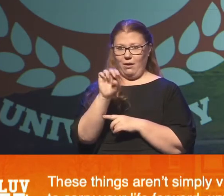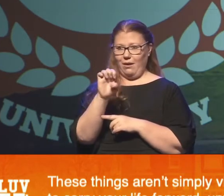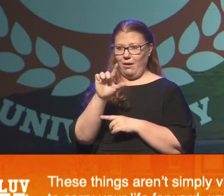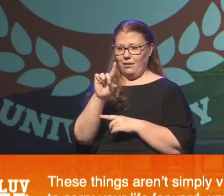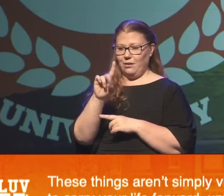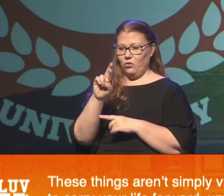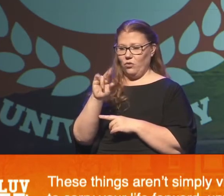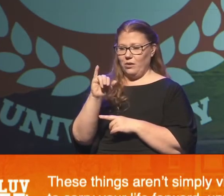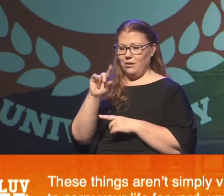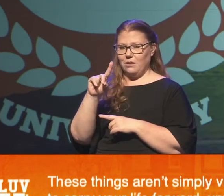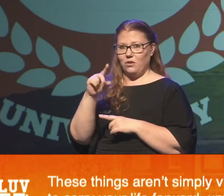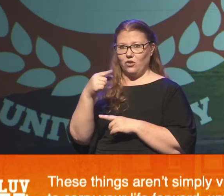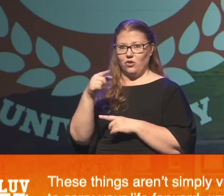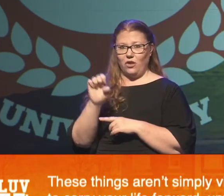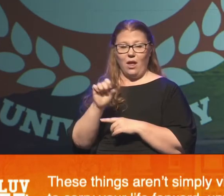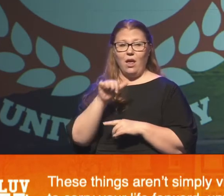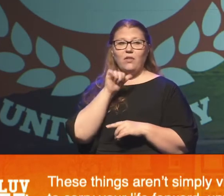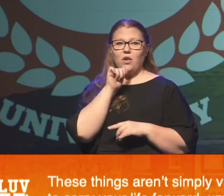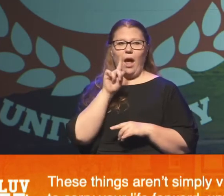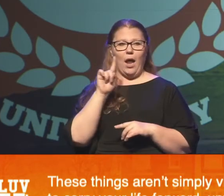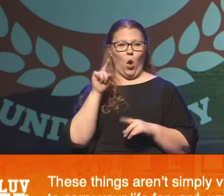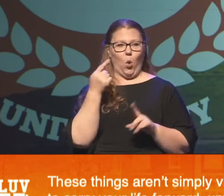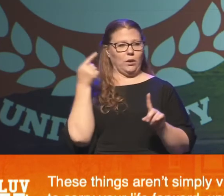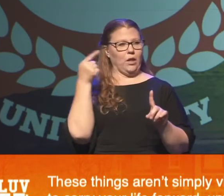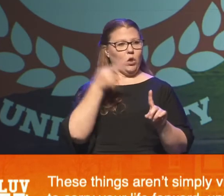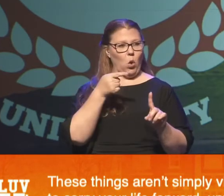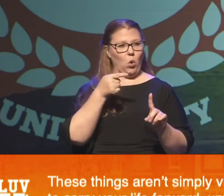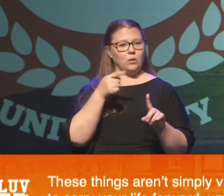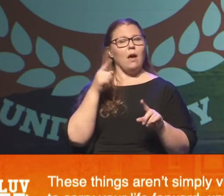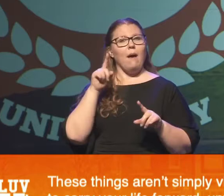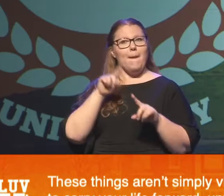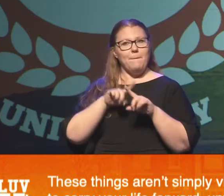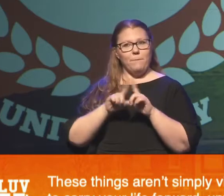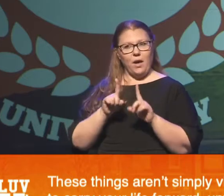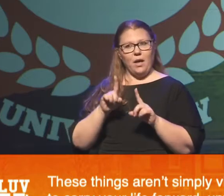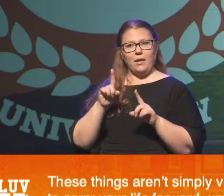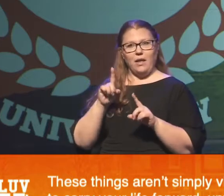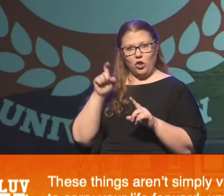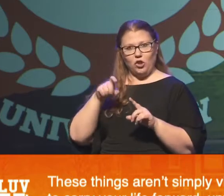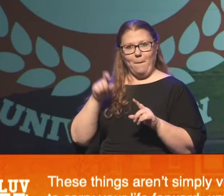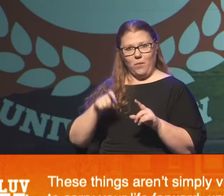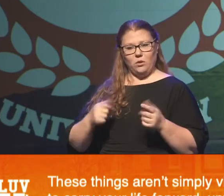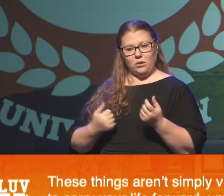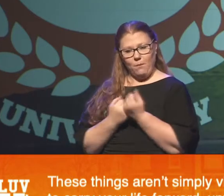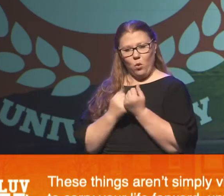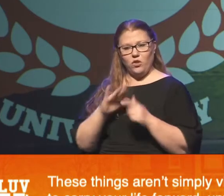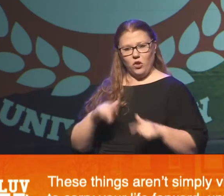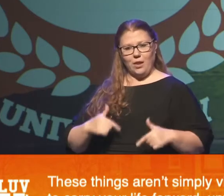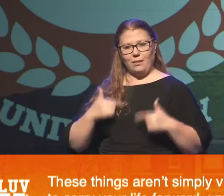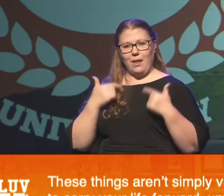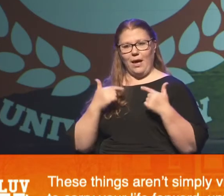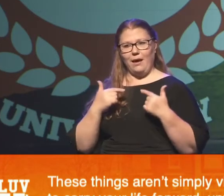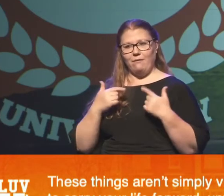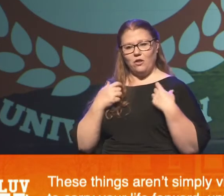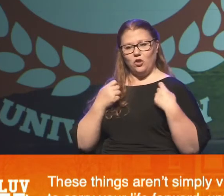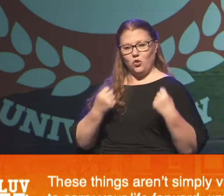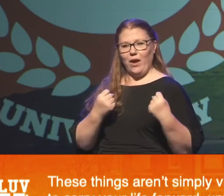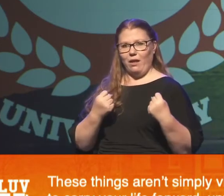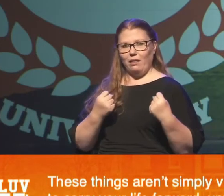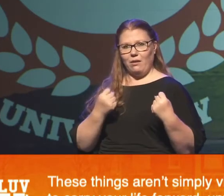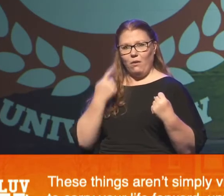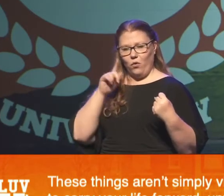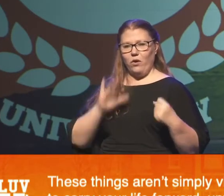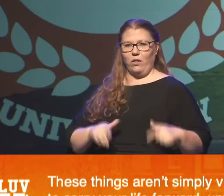virtues. They are mighty forces meant to carry your life forward and upward. They are your wings and the strength to use them.